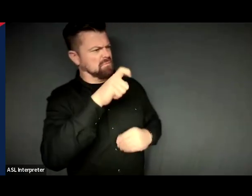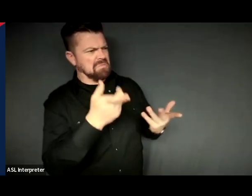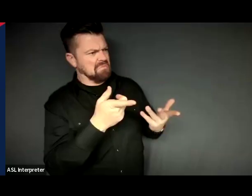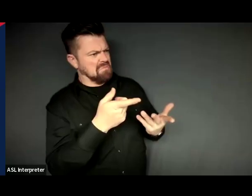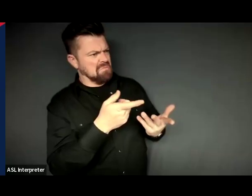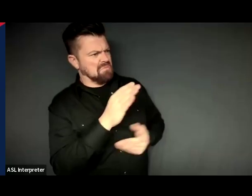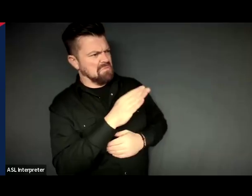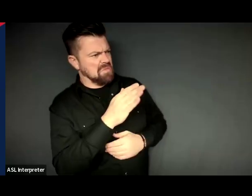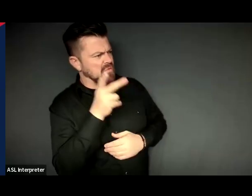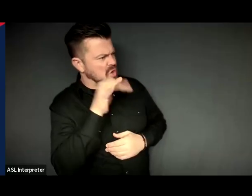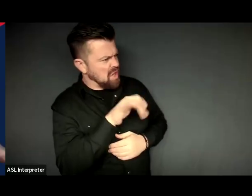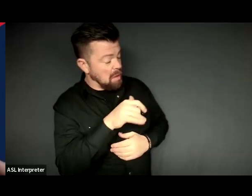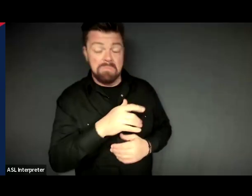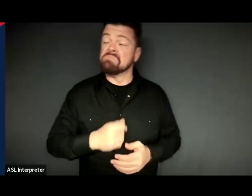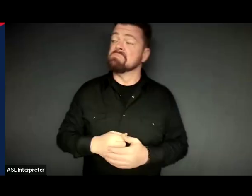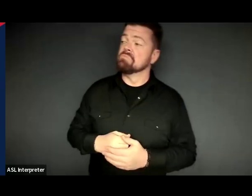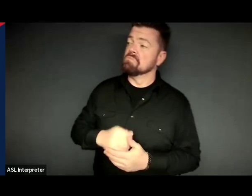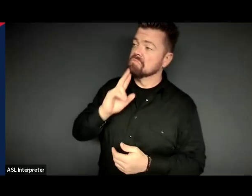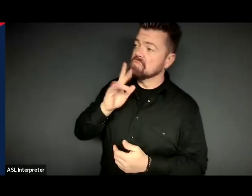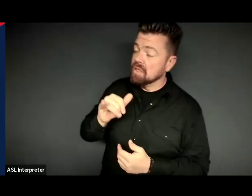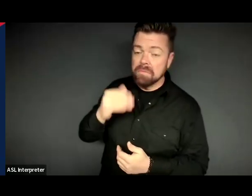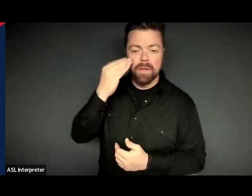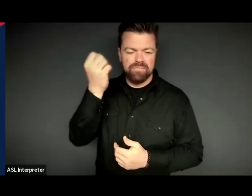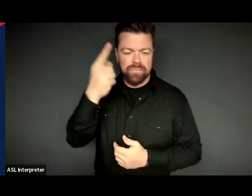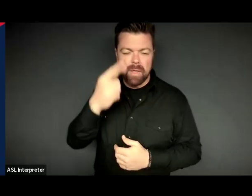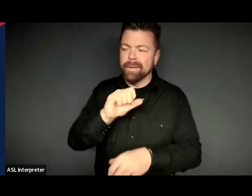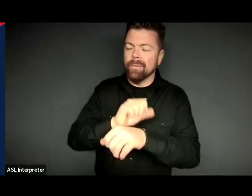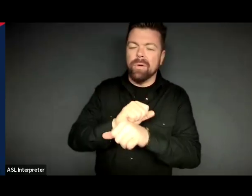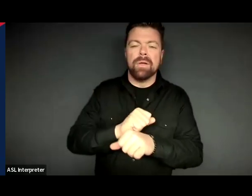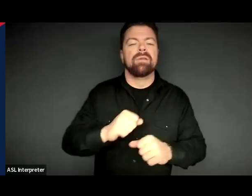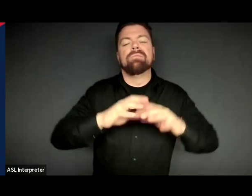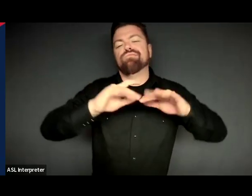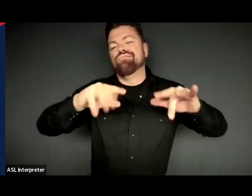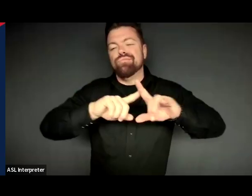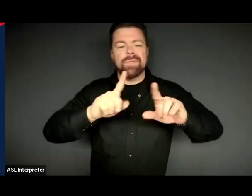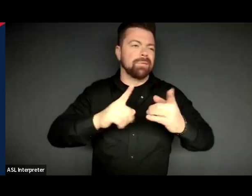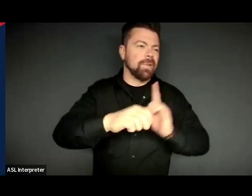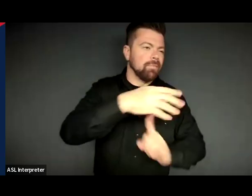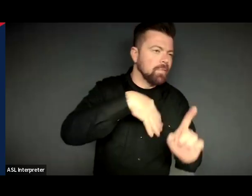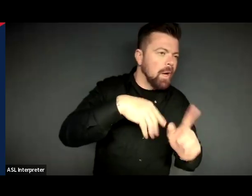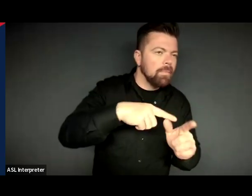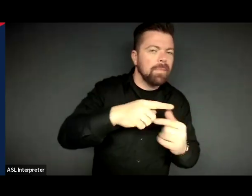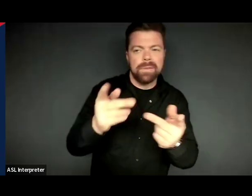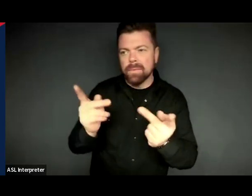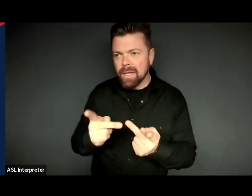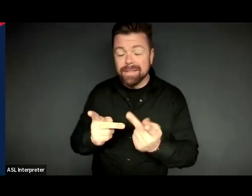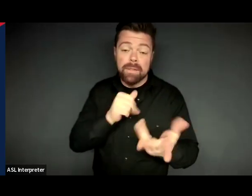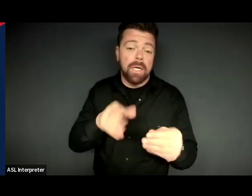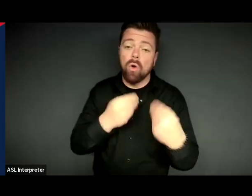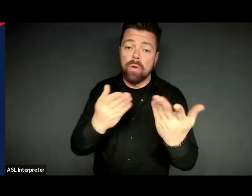"Really?" But yet I know from working in a variety of different places and different settings that it's just not offered everywhere, and it should